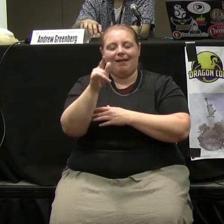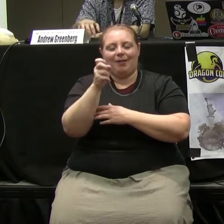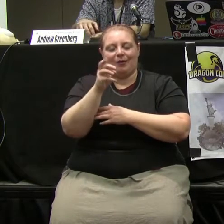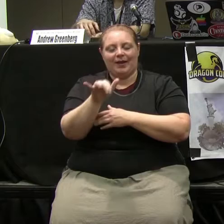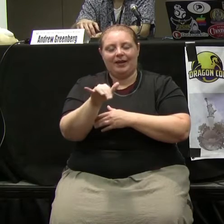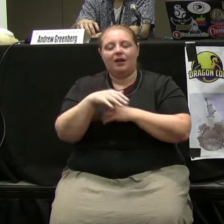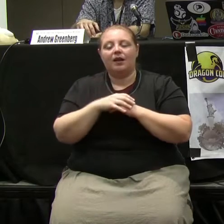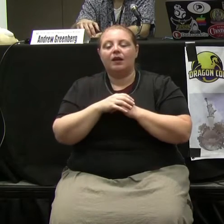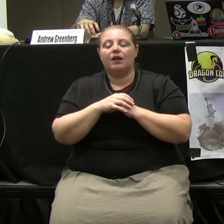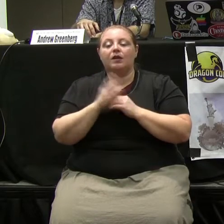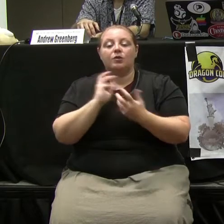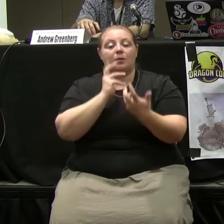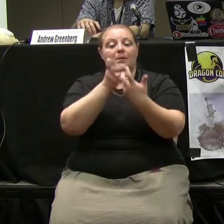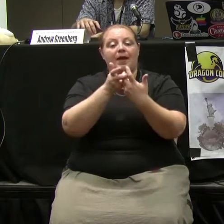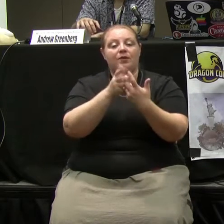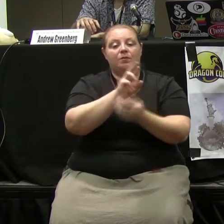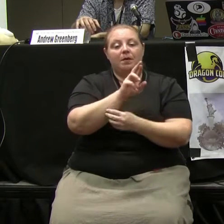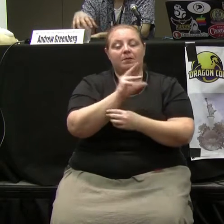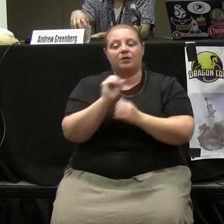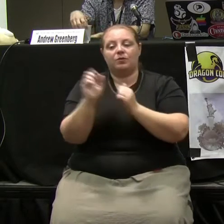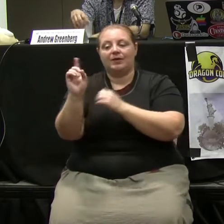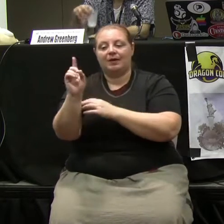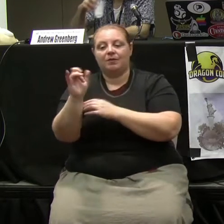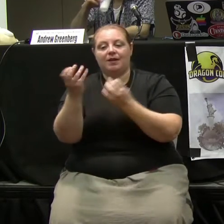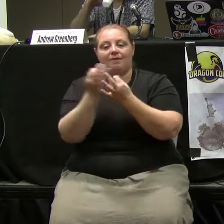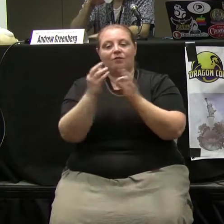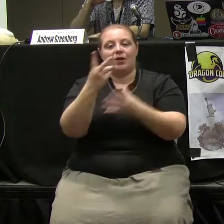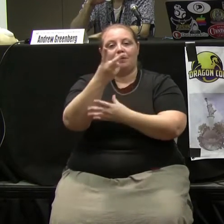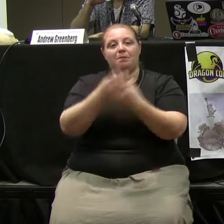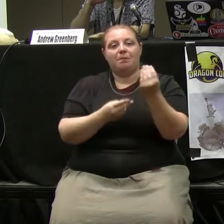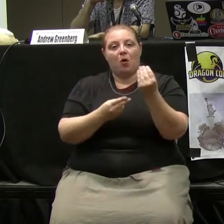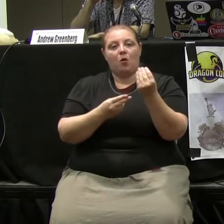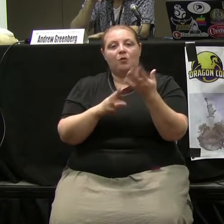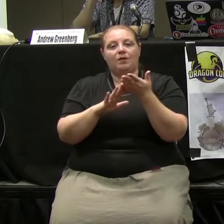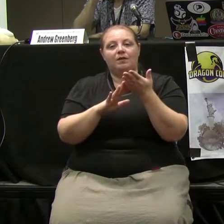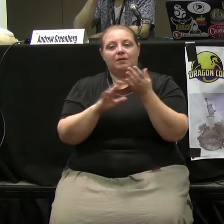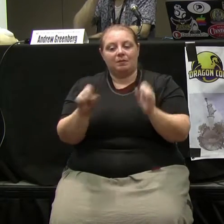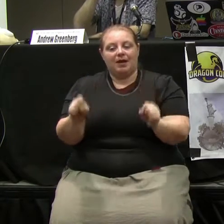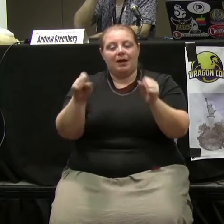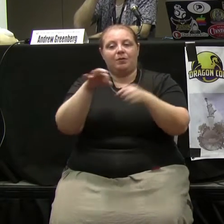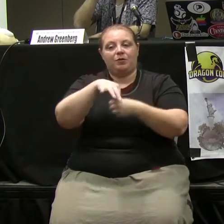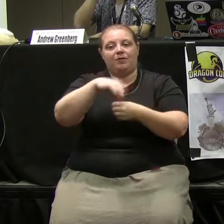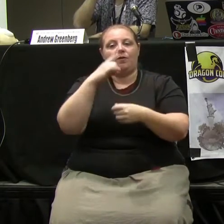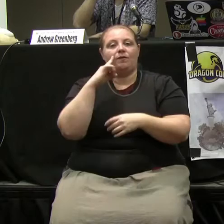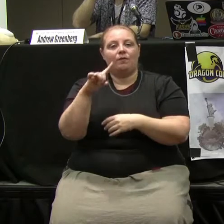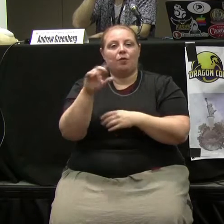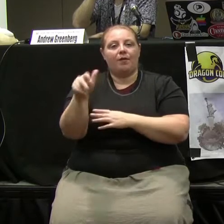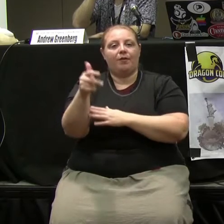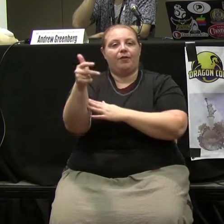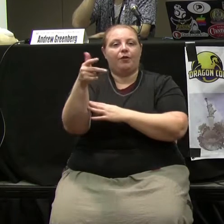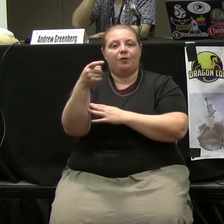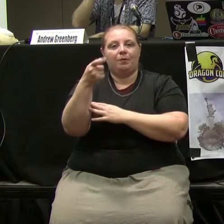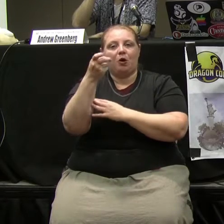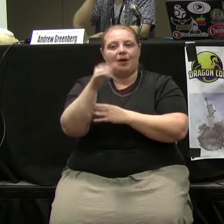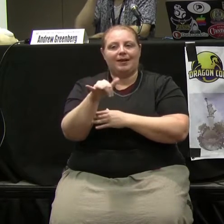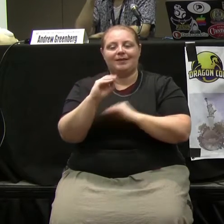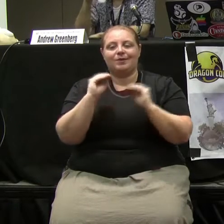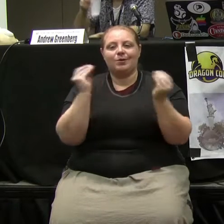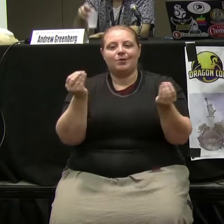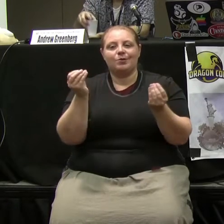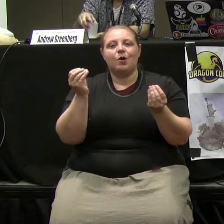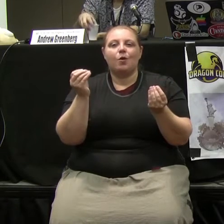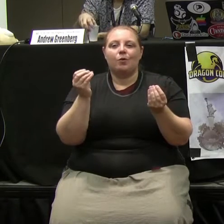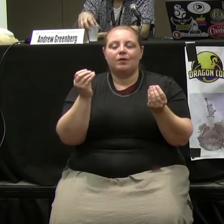to match up Republicans with Democrats and free them both to get to vote for a third party. So there's no spoiler